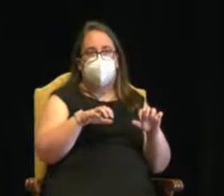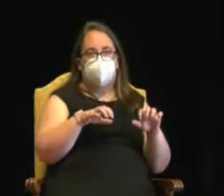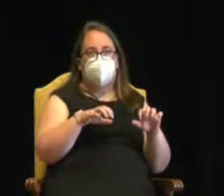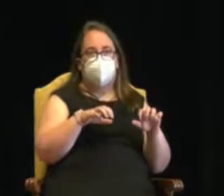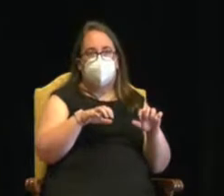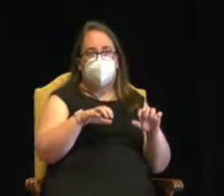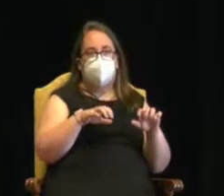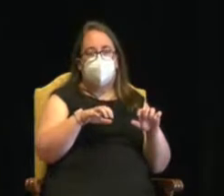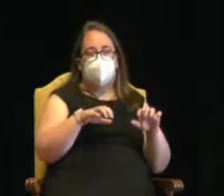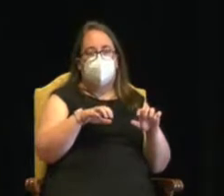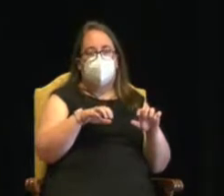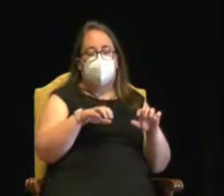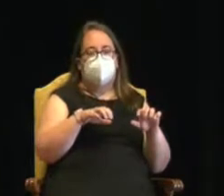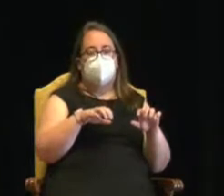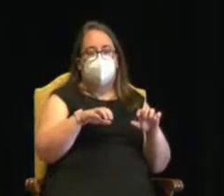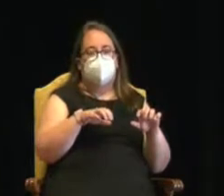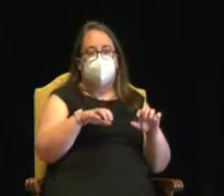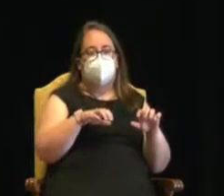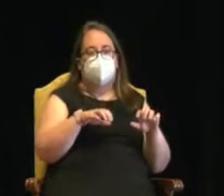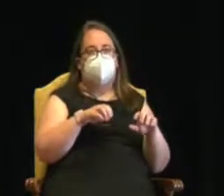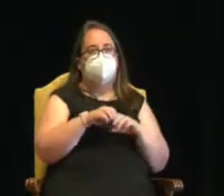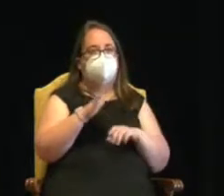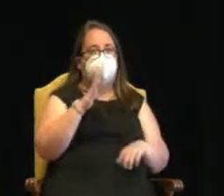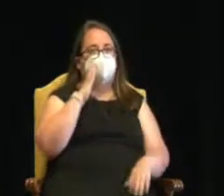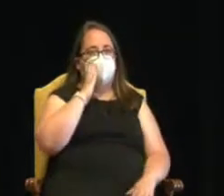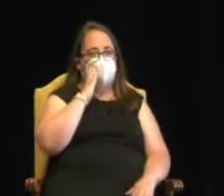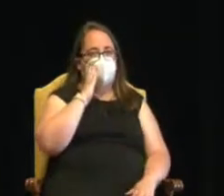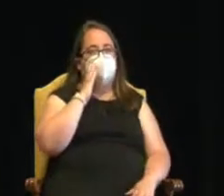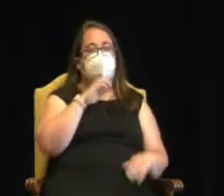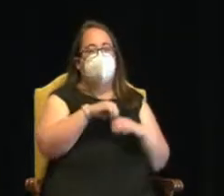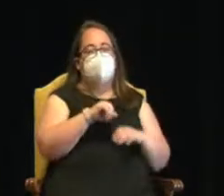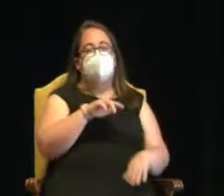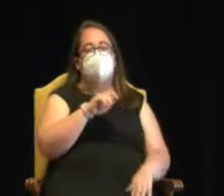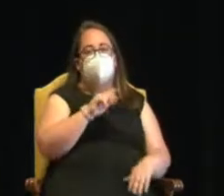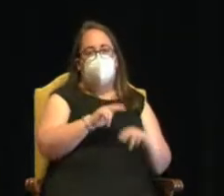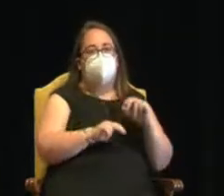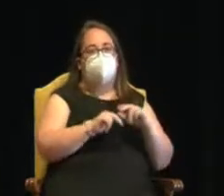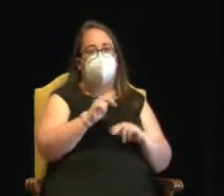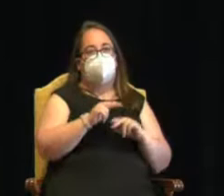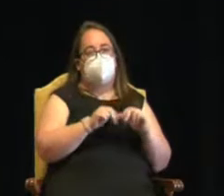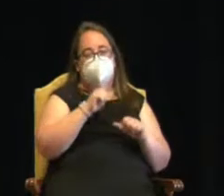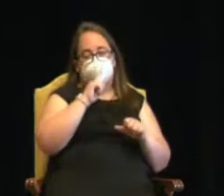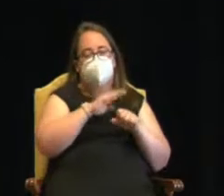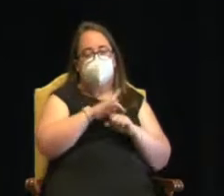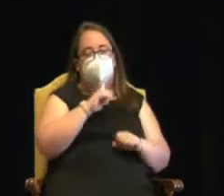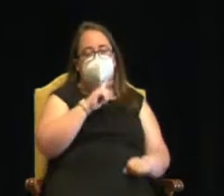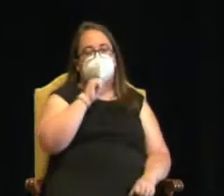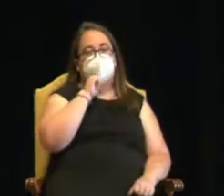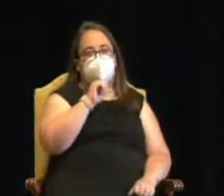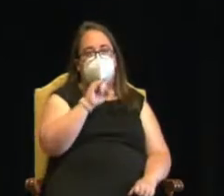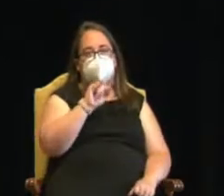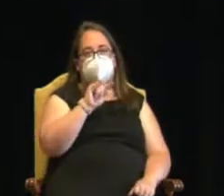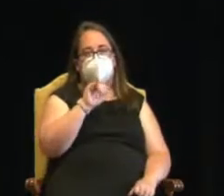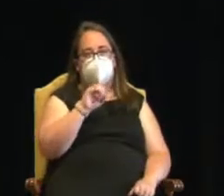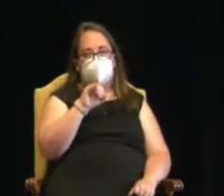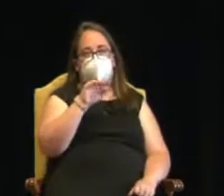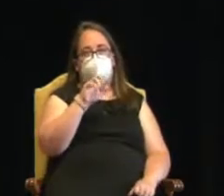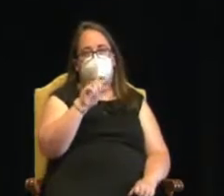basically immobile as he is in his bed in the apartment building that I swear to you is not Silo Point.